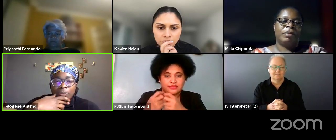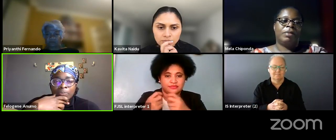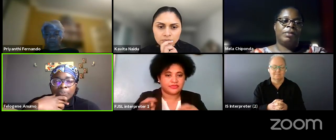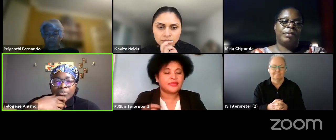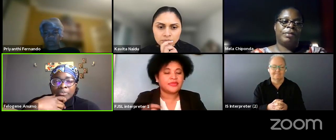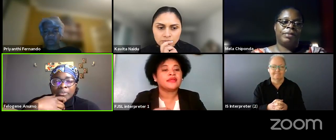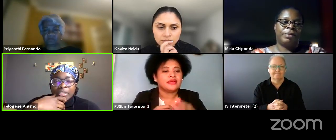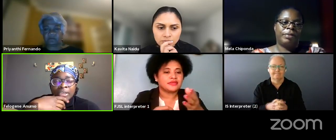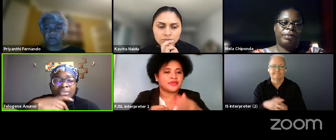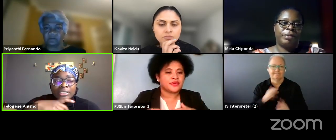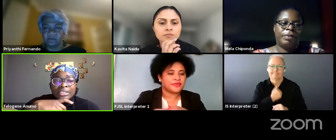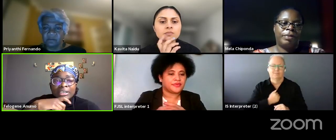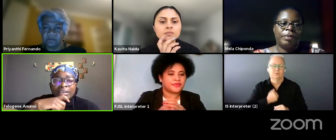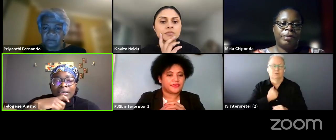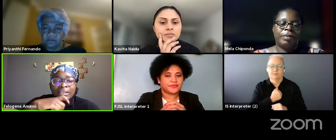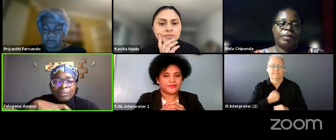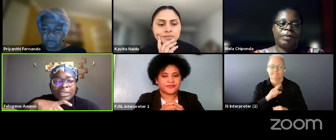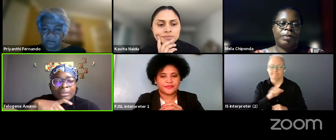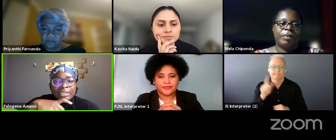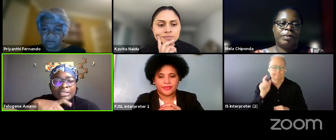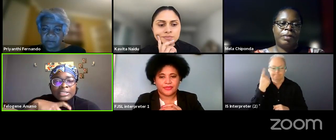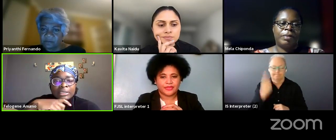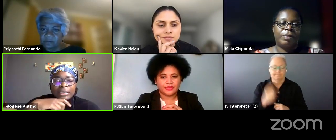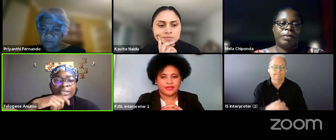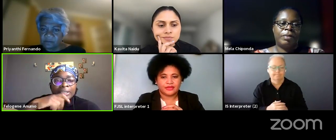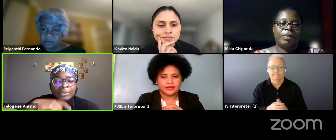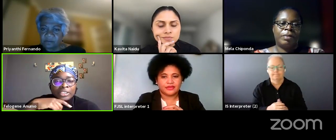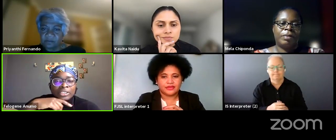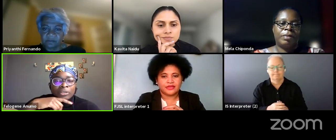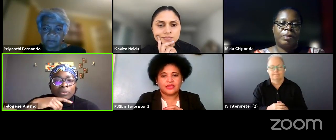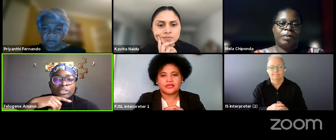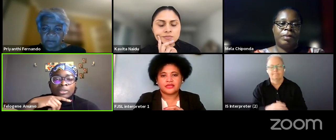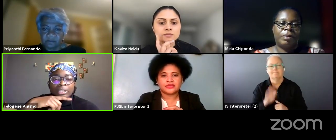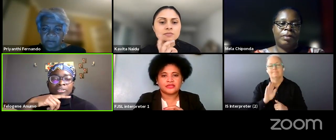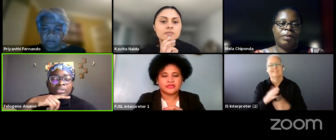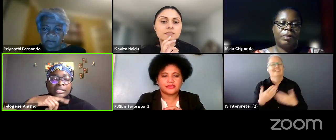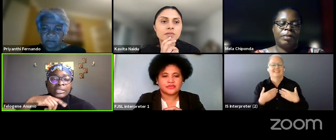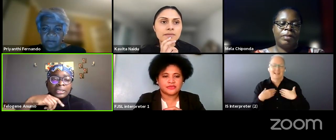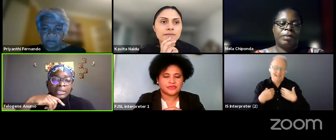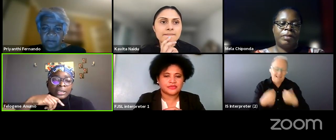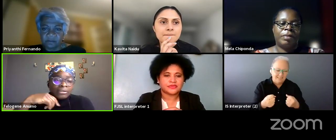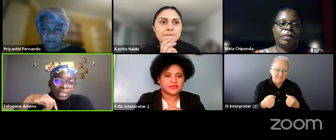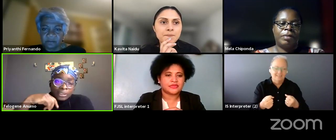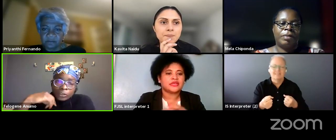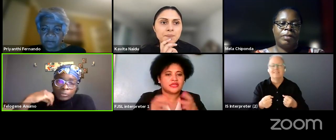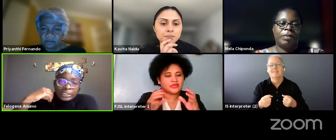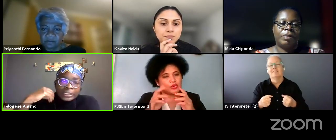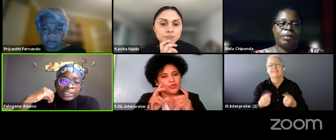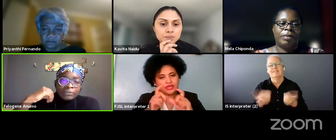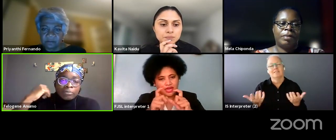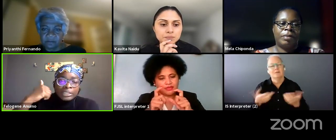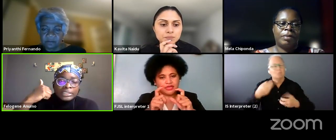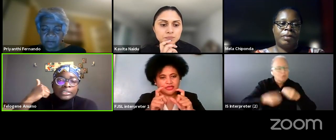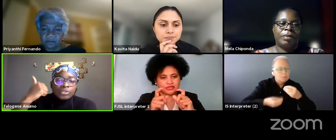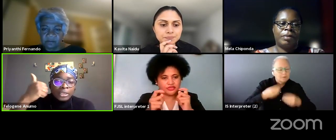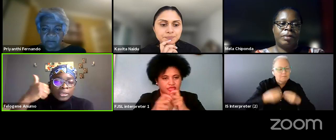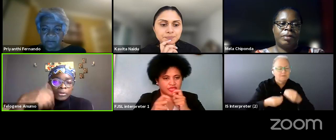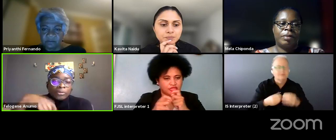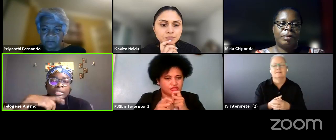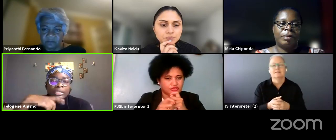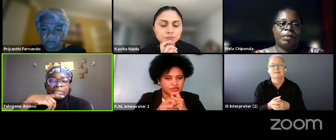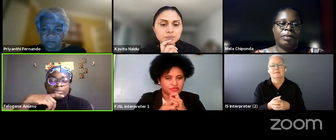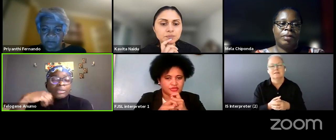South. Addressing health pandemics and climate change in the Global South countries can really not be delinked from building